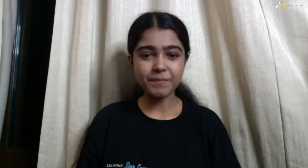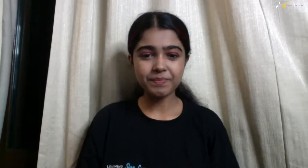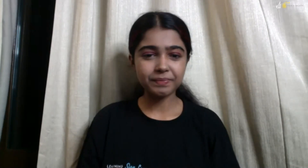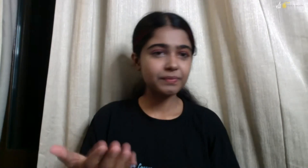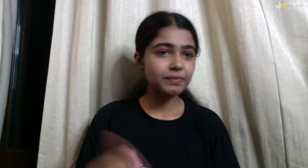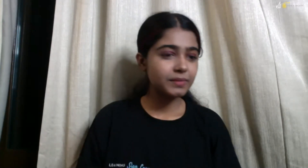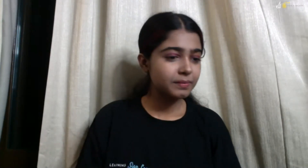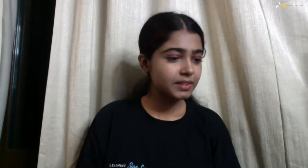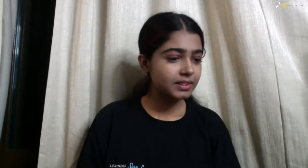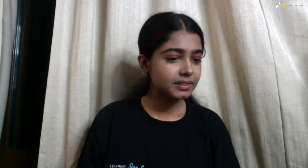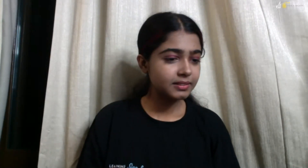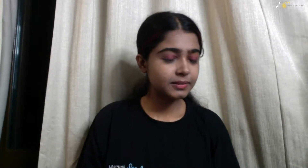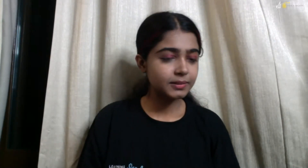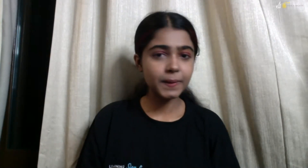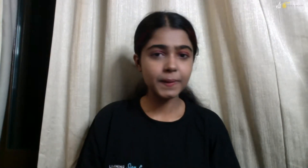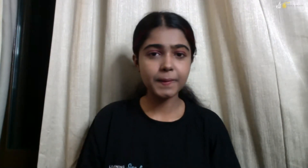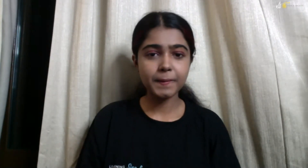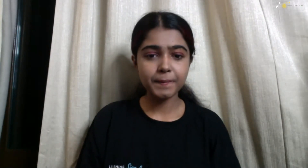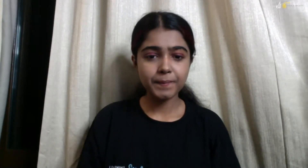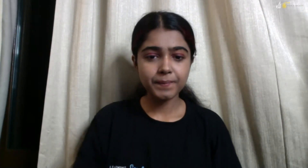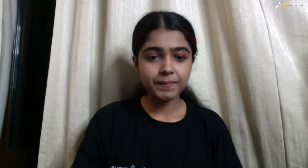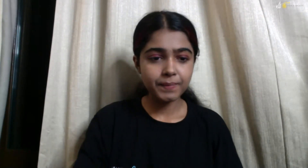Ria will switch.